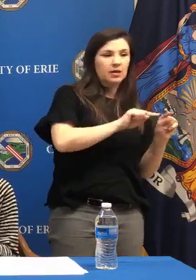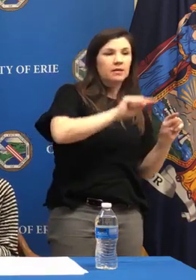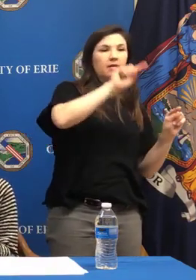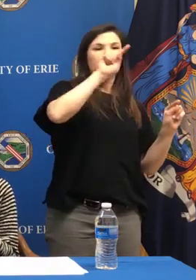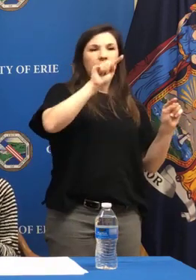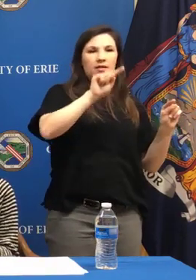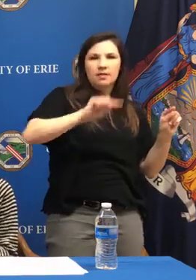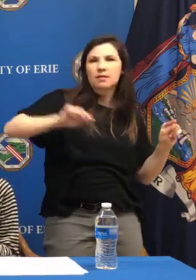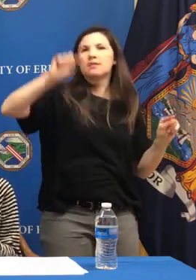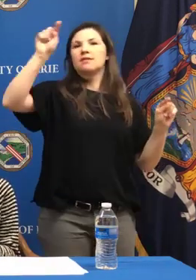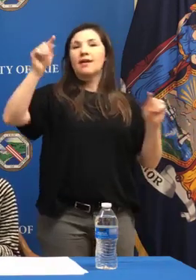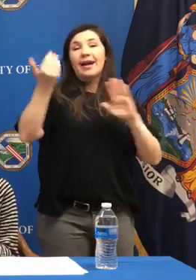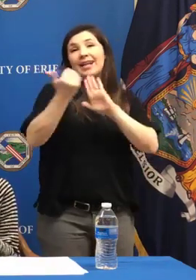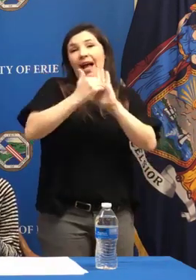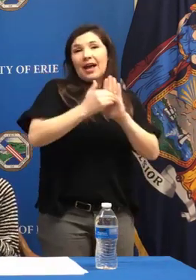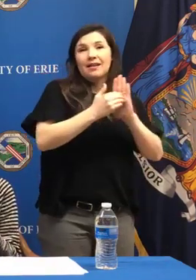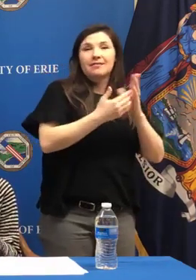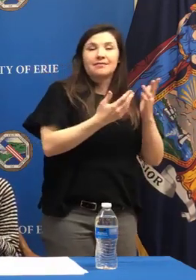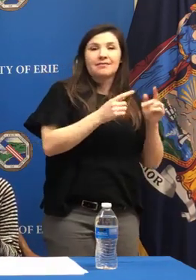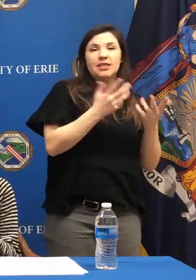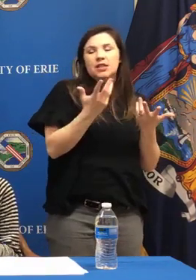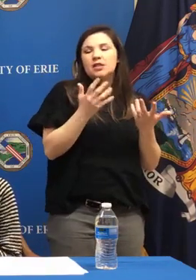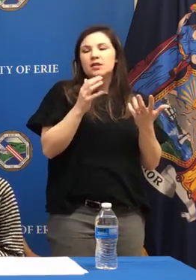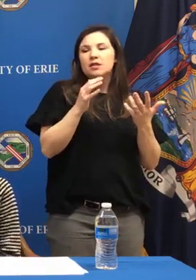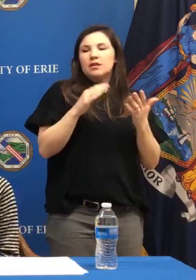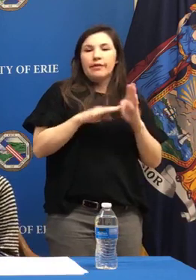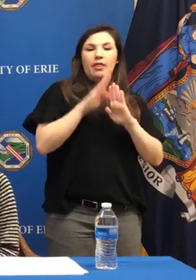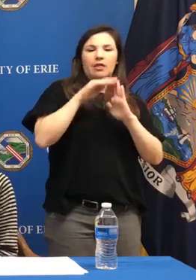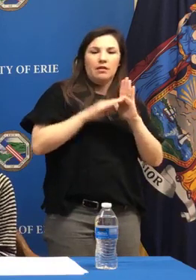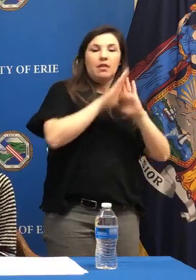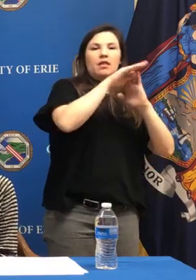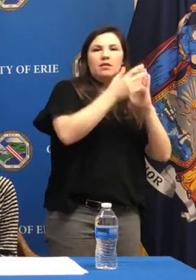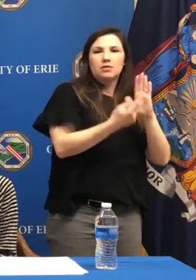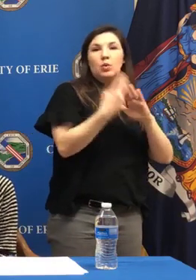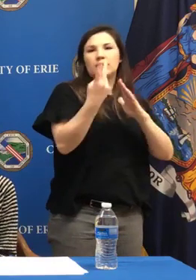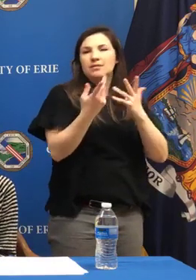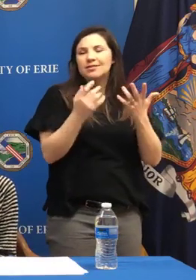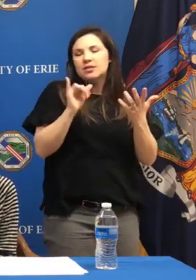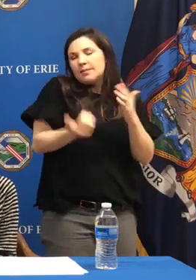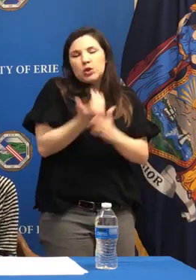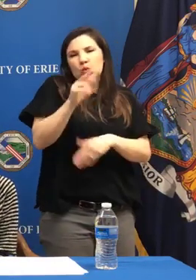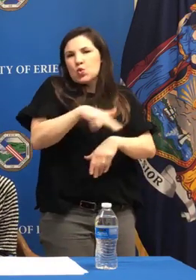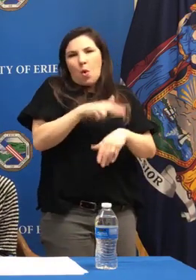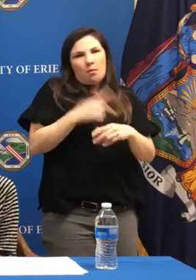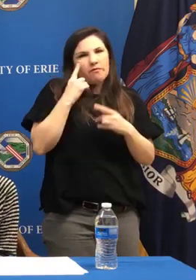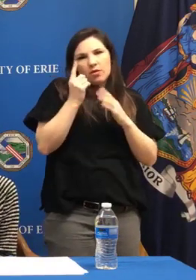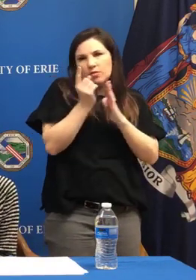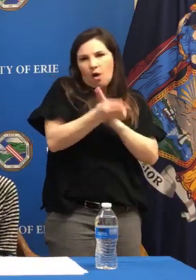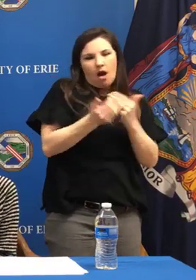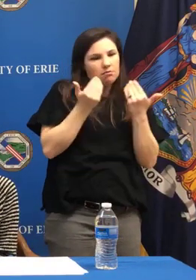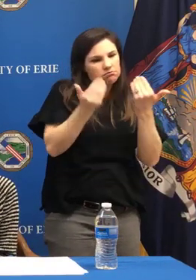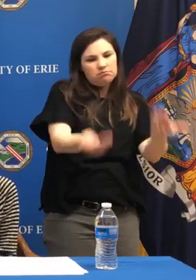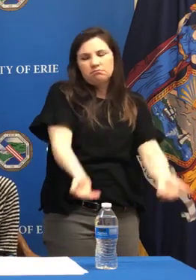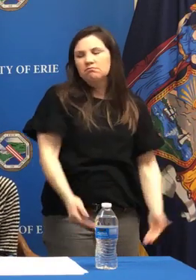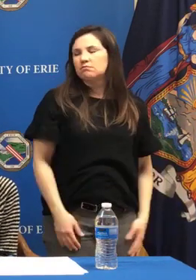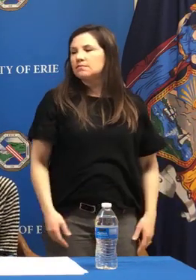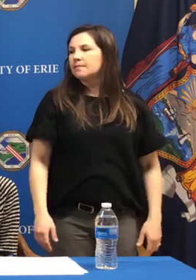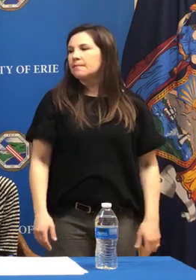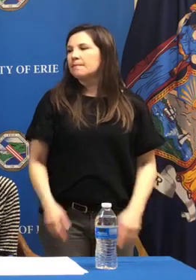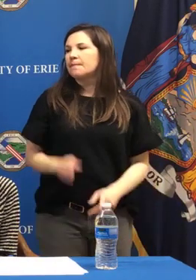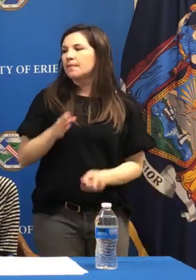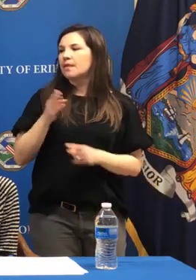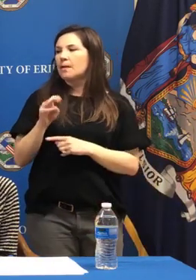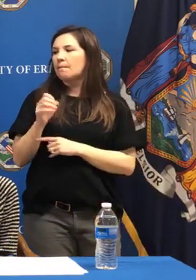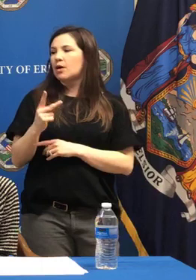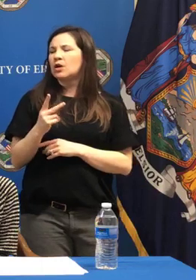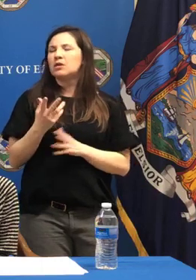again, this is going to be kind of the new normal for a while. as we've reported with some of